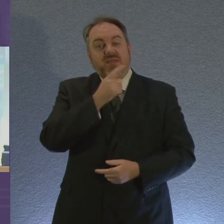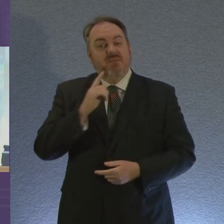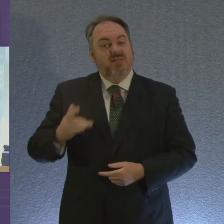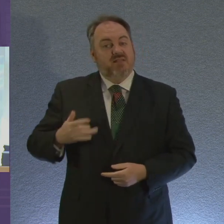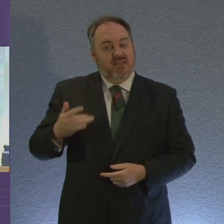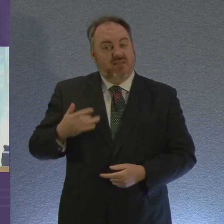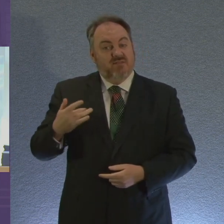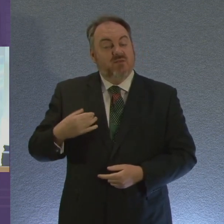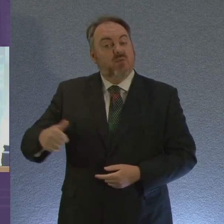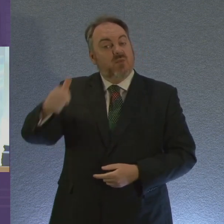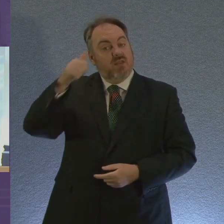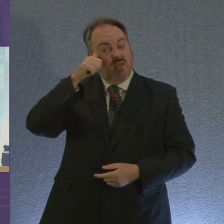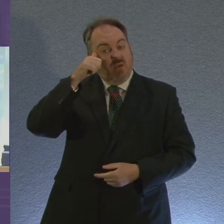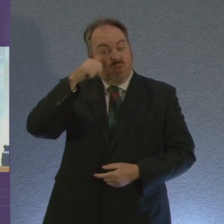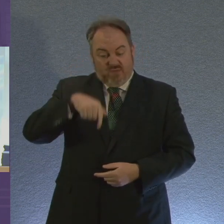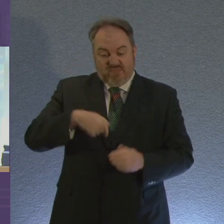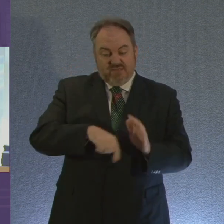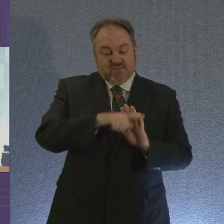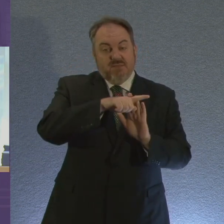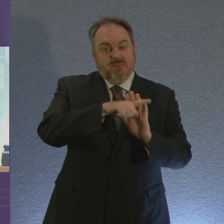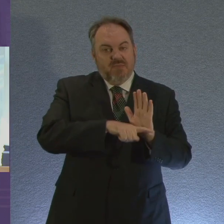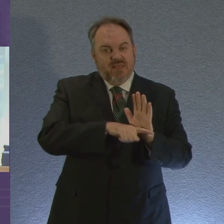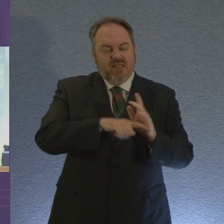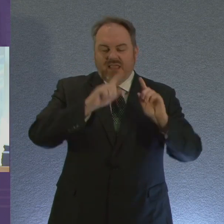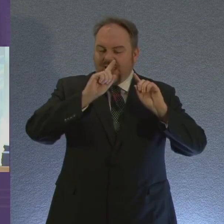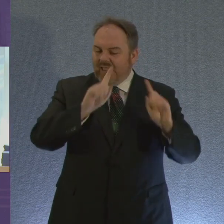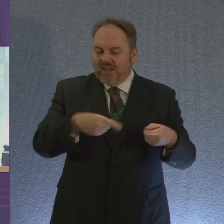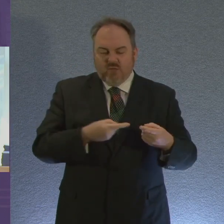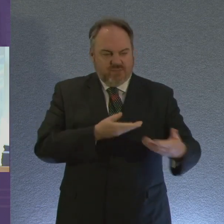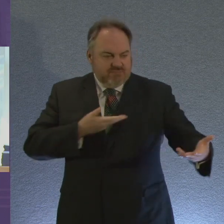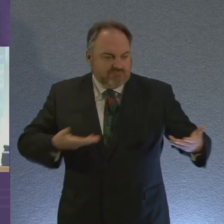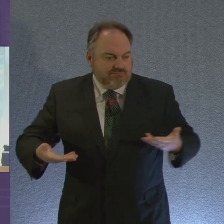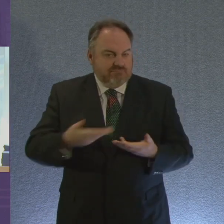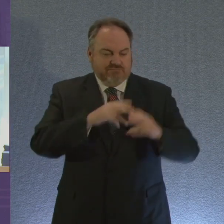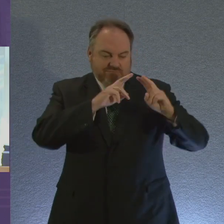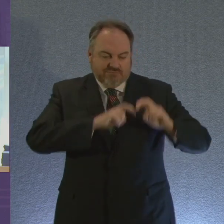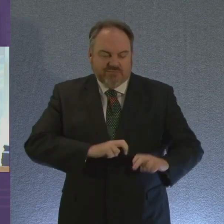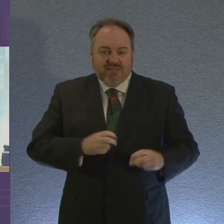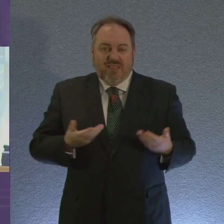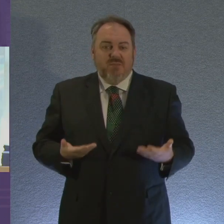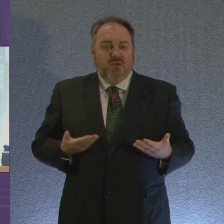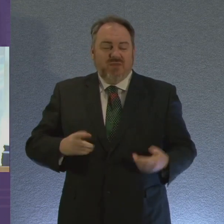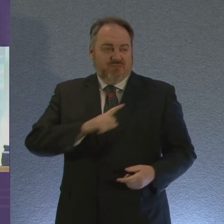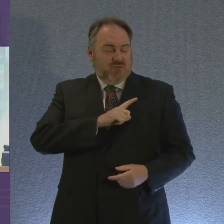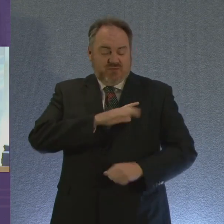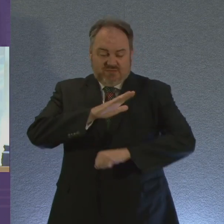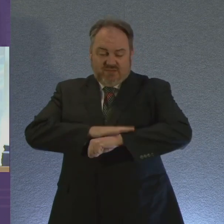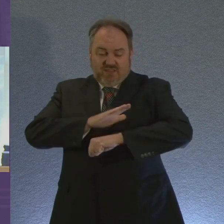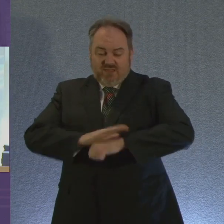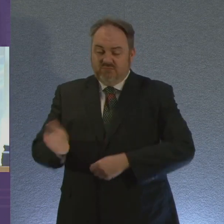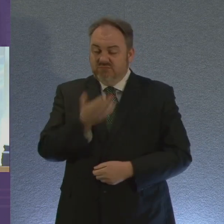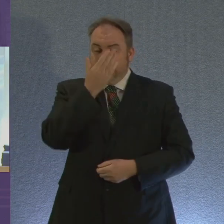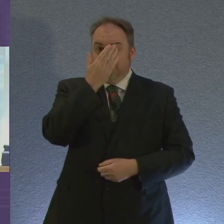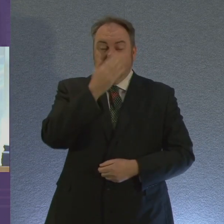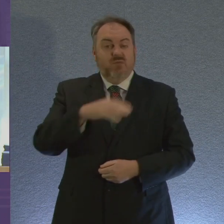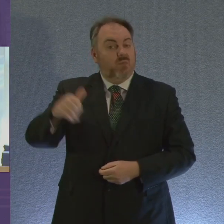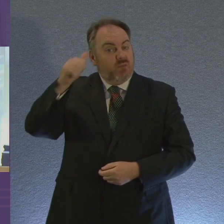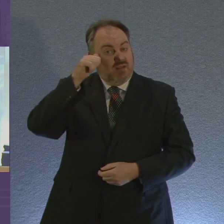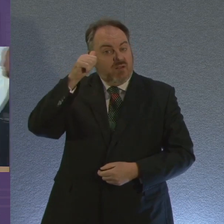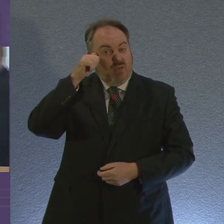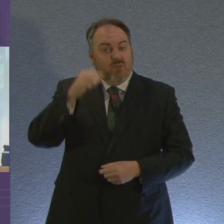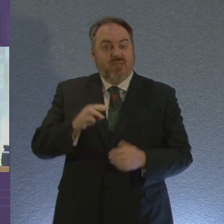understand that this bill cannot be scrutinised in the way that we would all normally demand. It's a huge transfer of power to Scottish ministers and through them